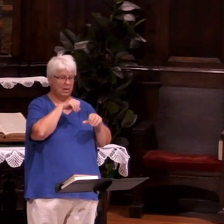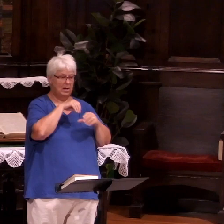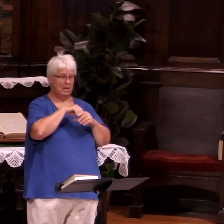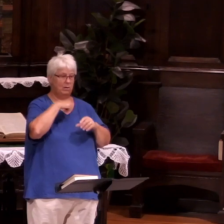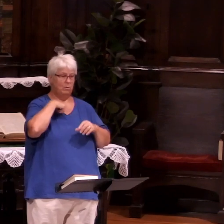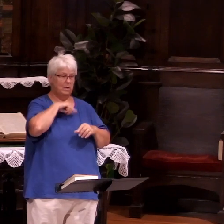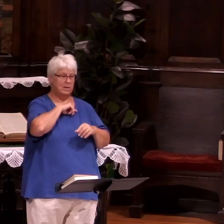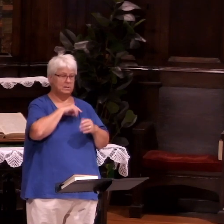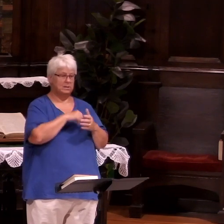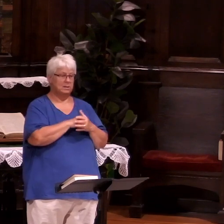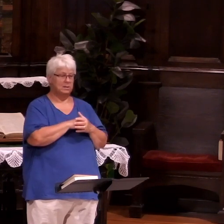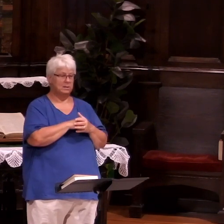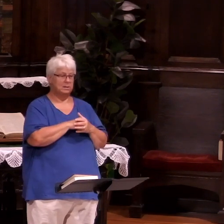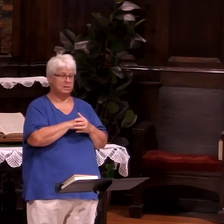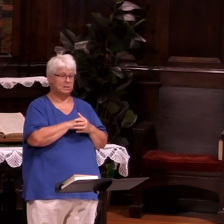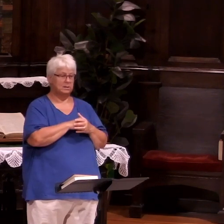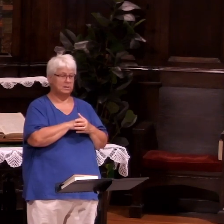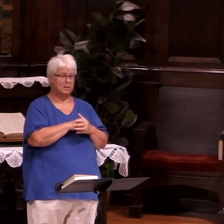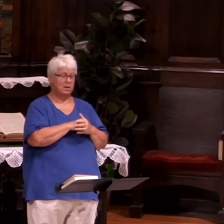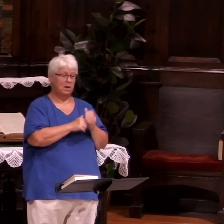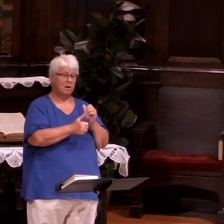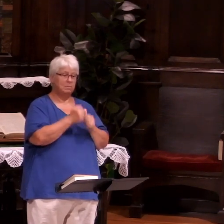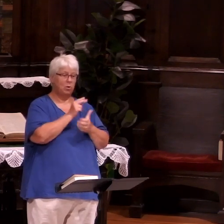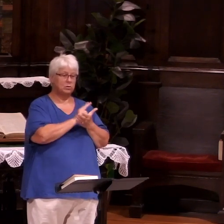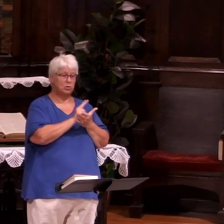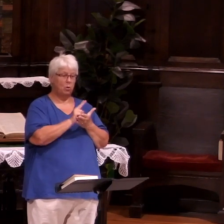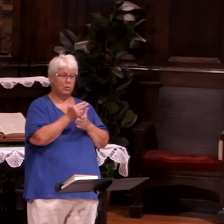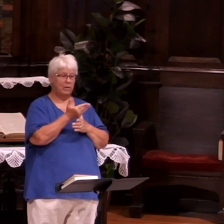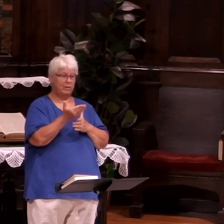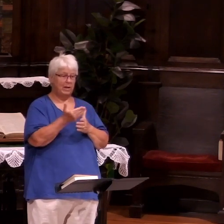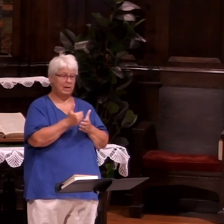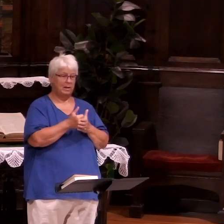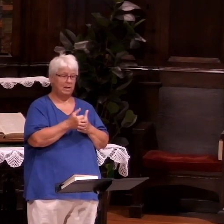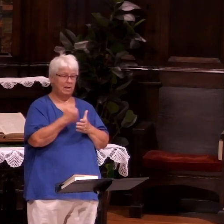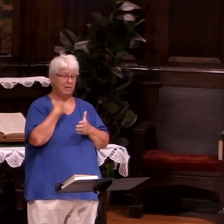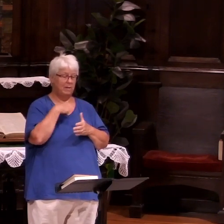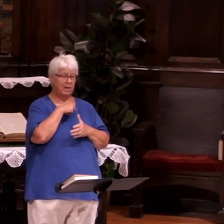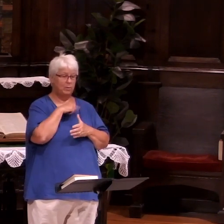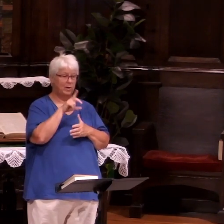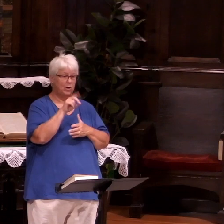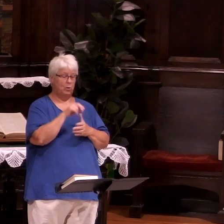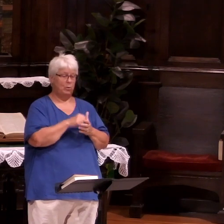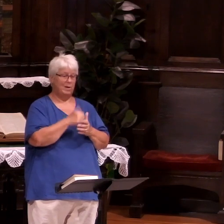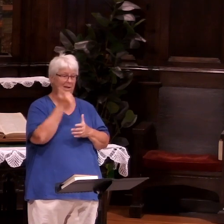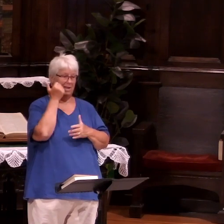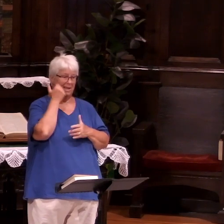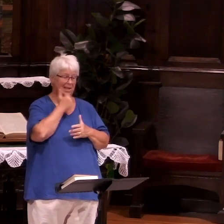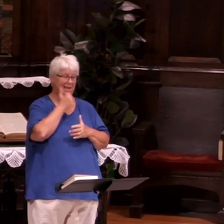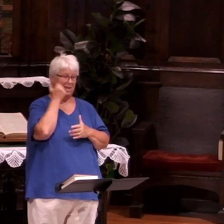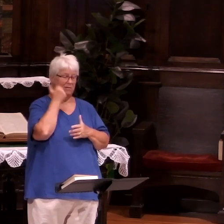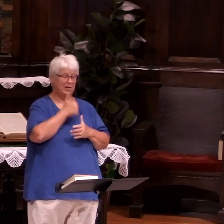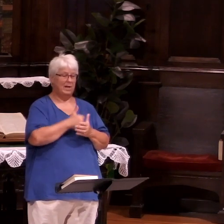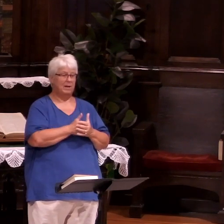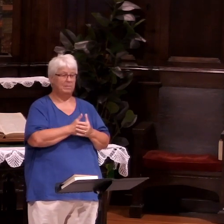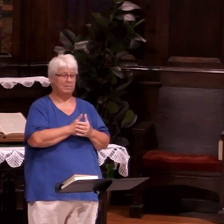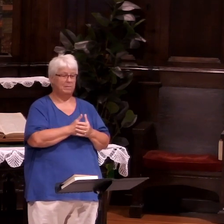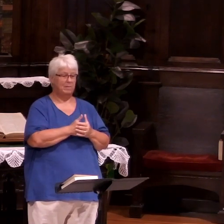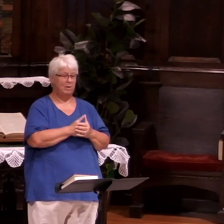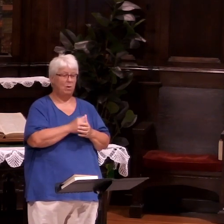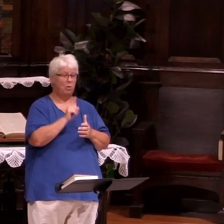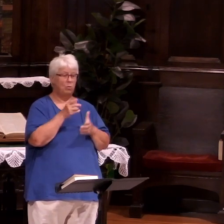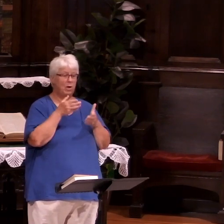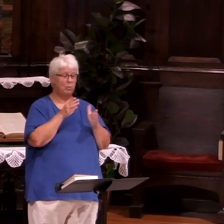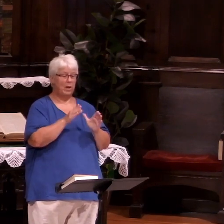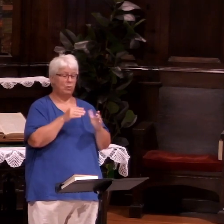into us. That the most holy thing that we do every day, one of the ways